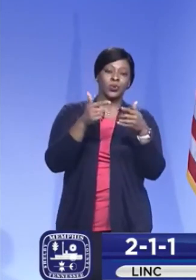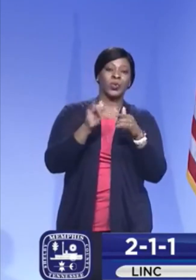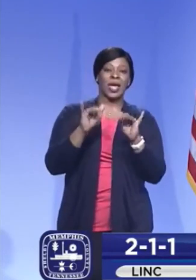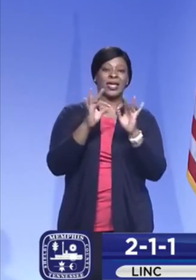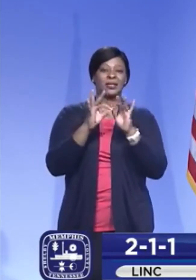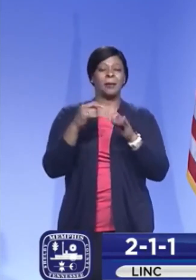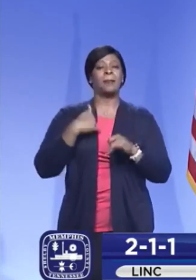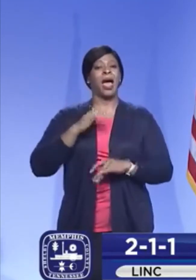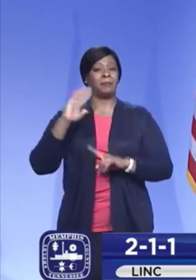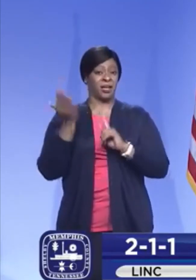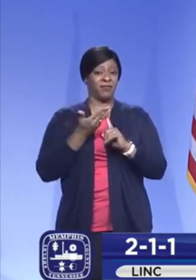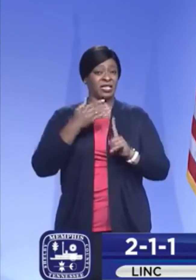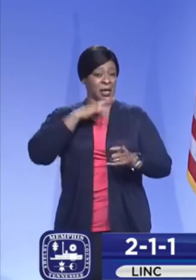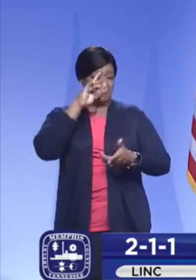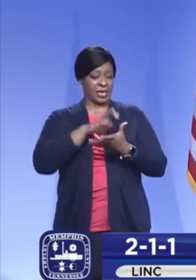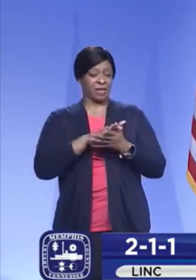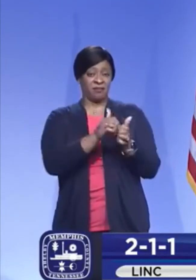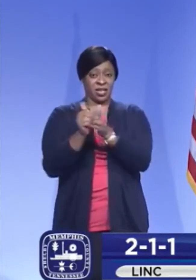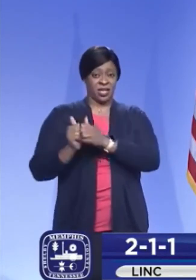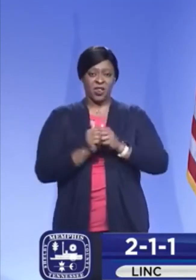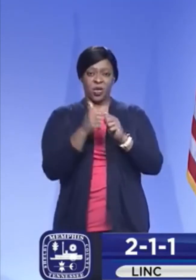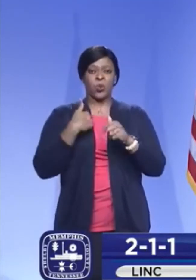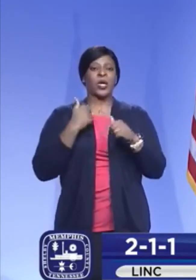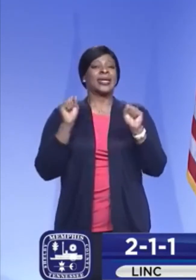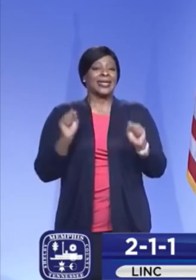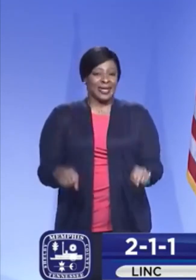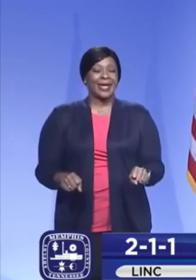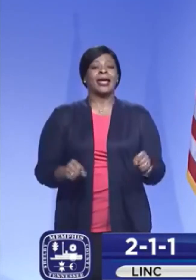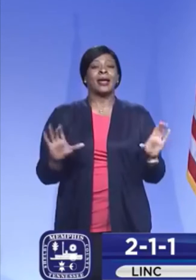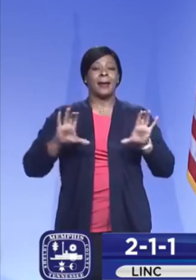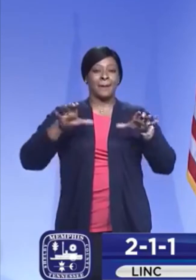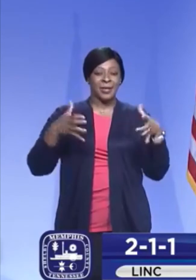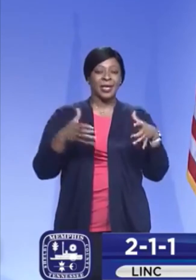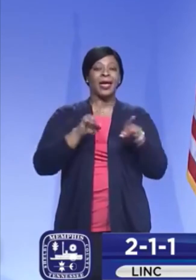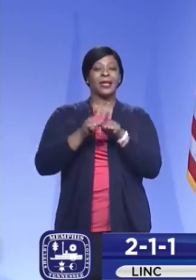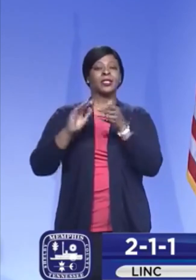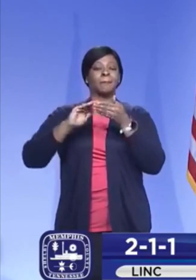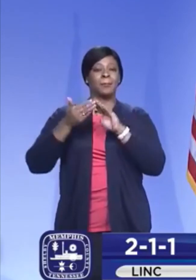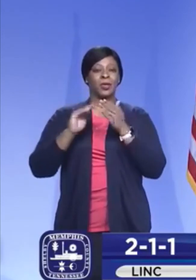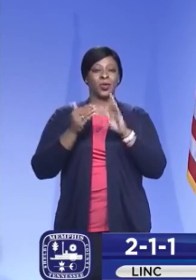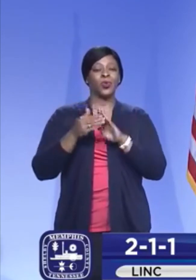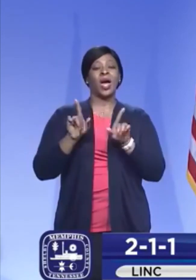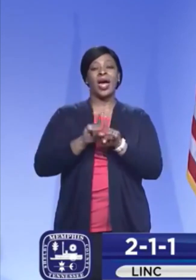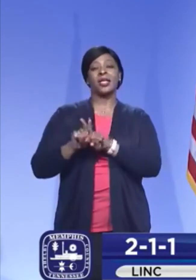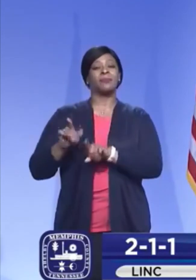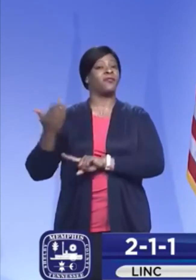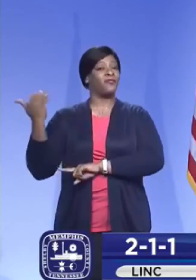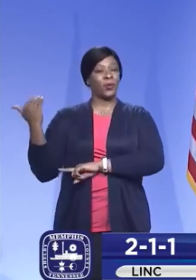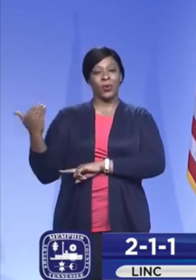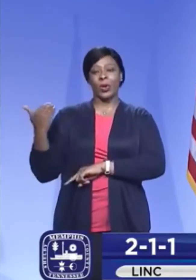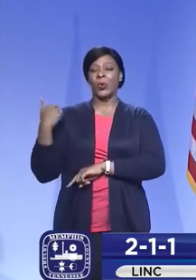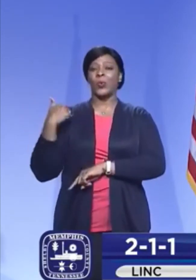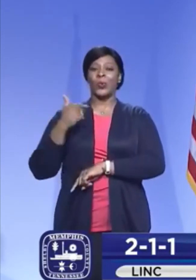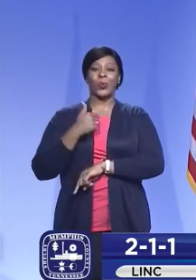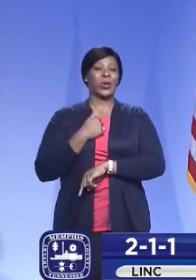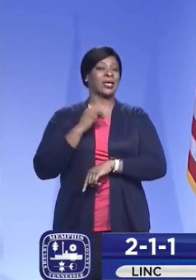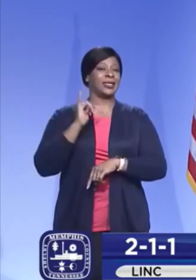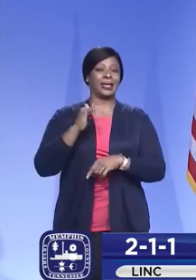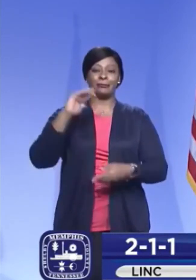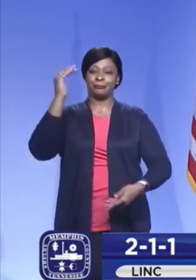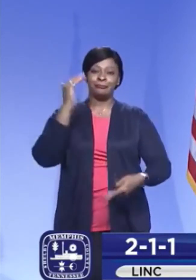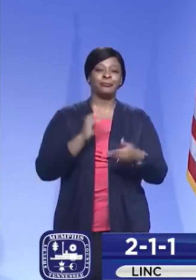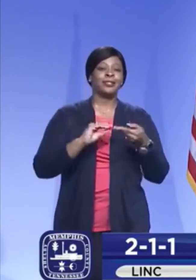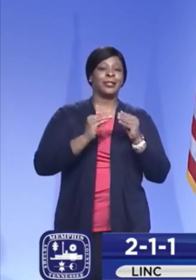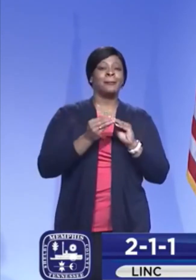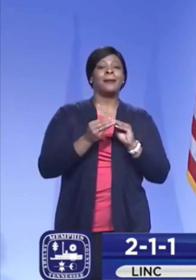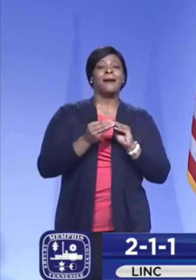I am convinced that together we can come together as a community, as we have done before. We can stem the tide. We can drive the numbers down